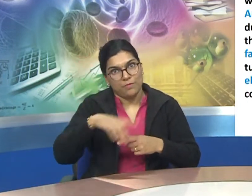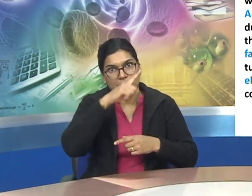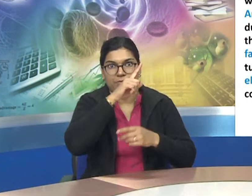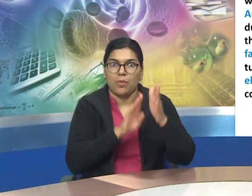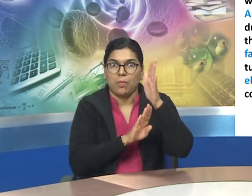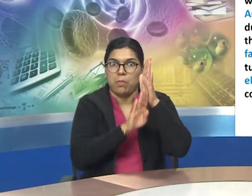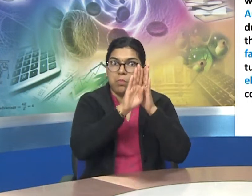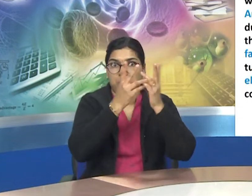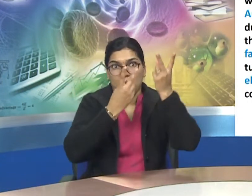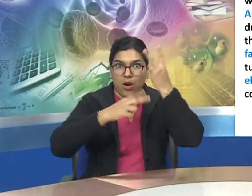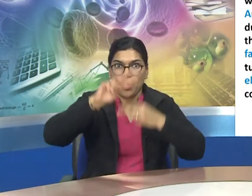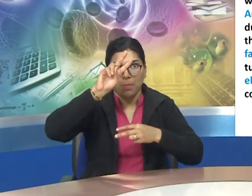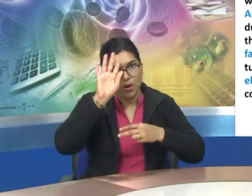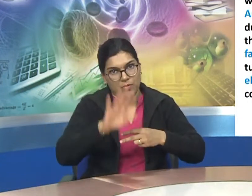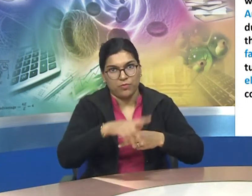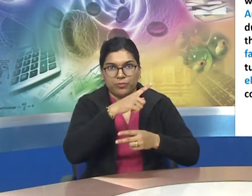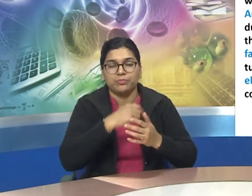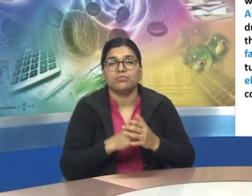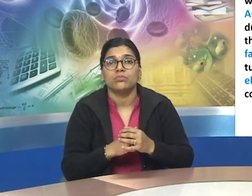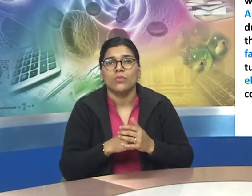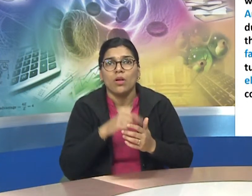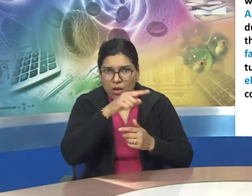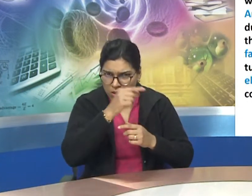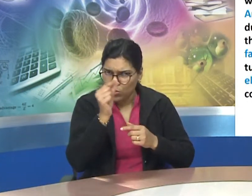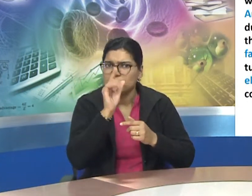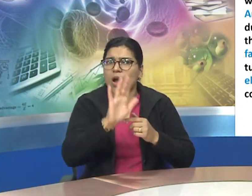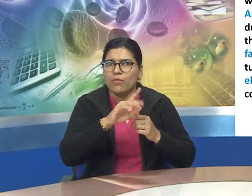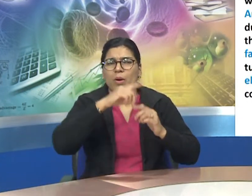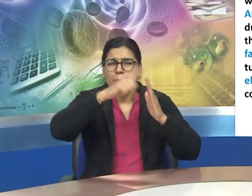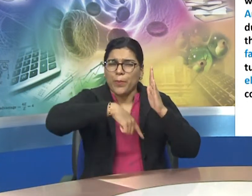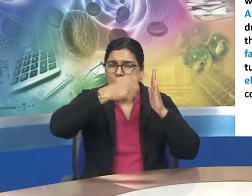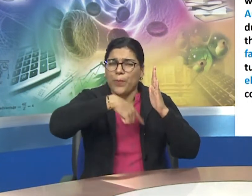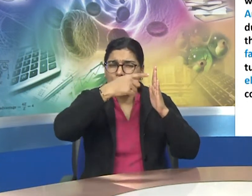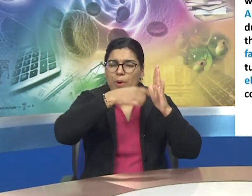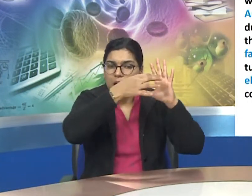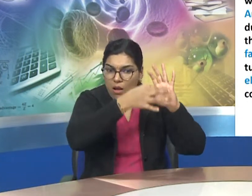developed during the late 19th century.